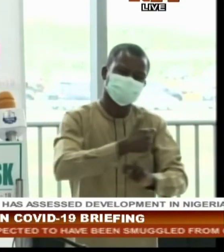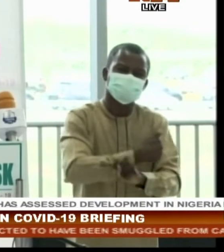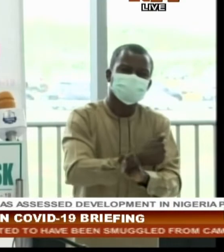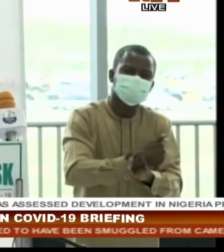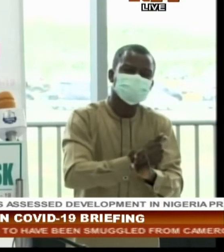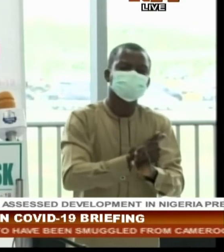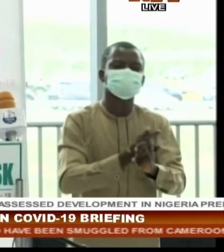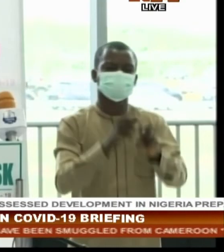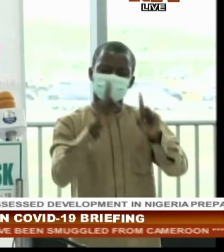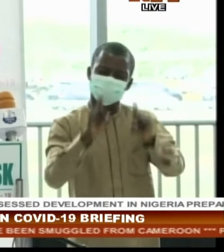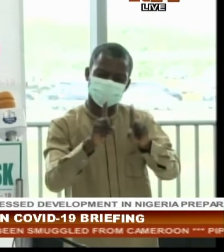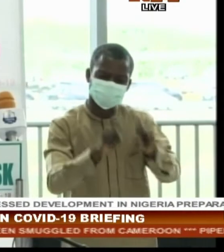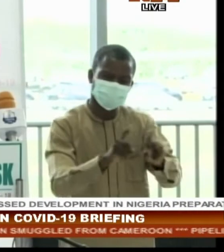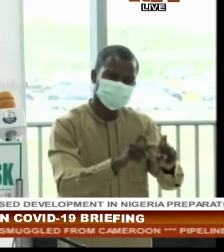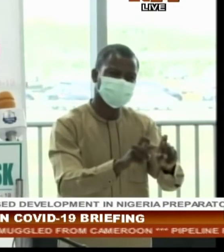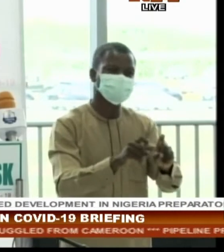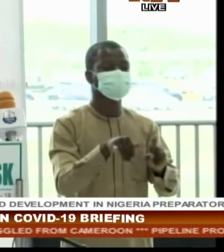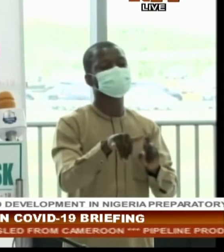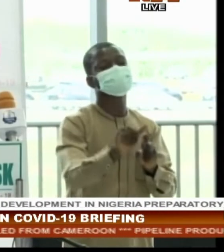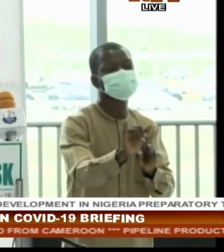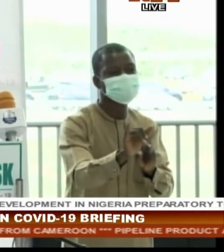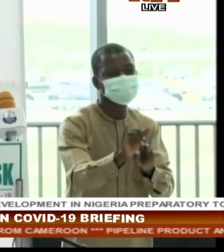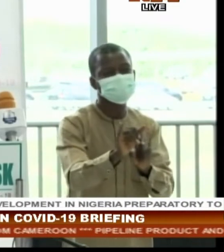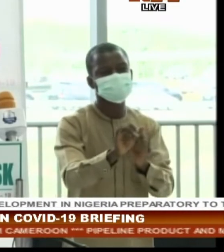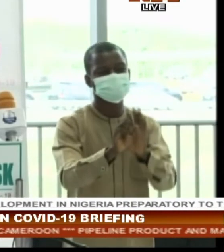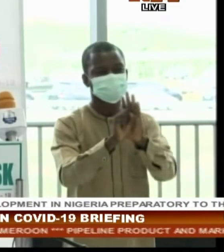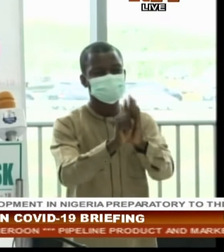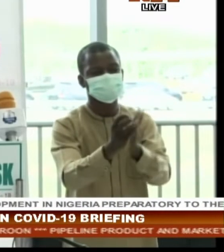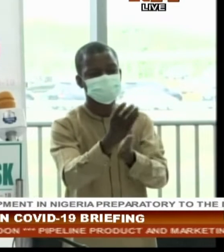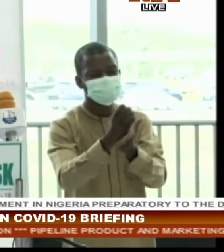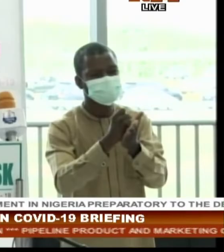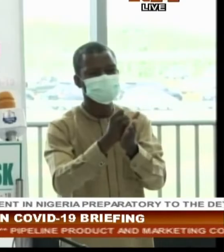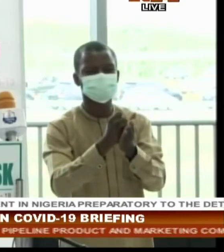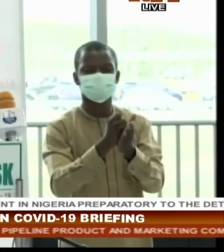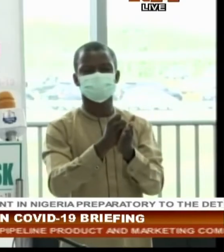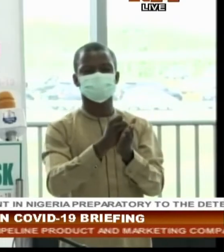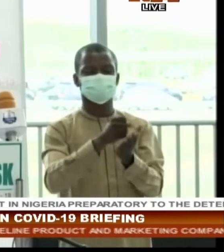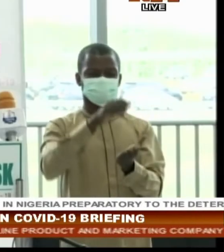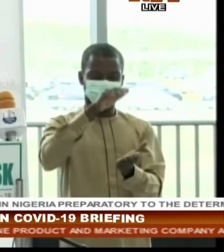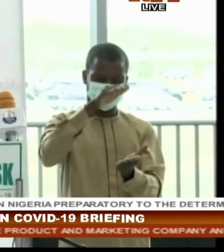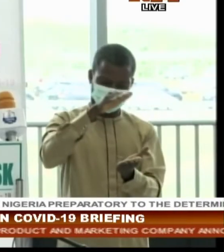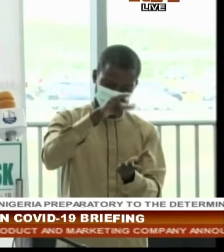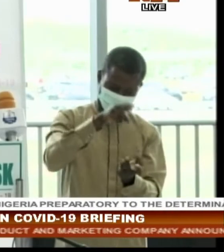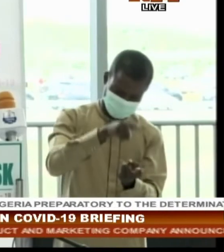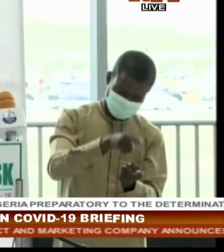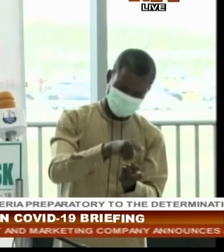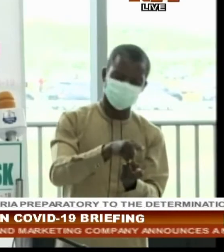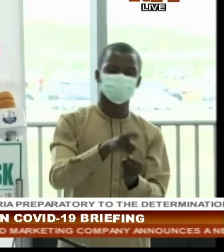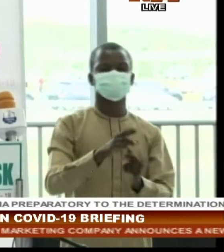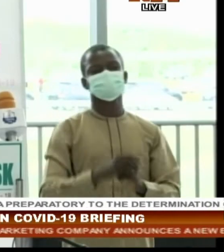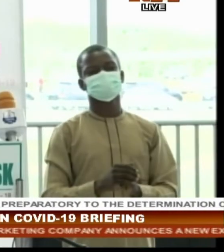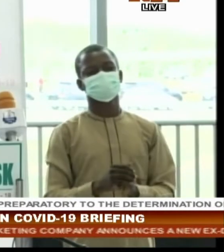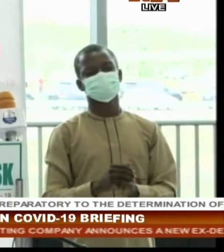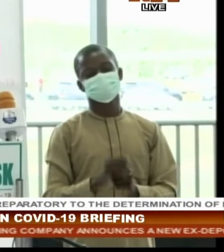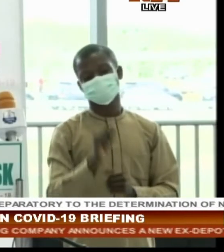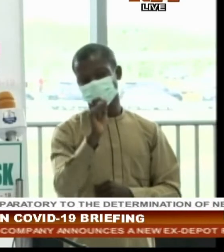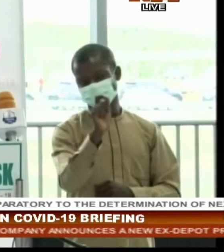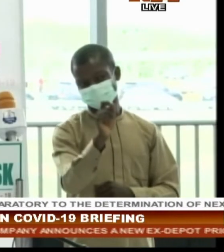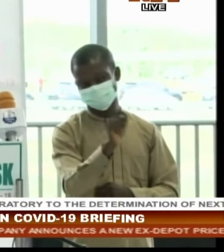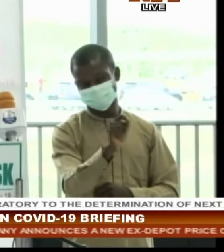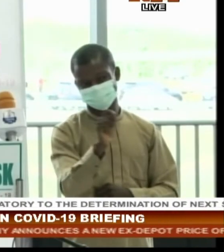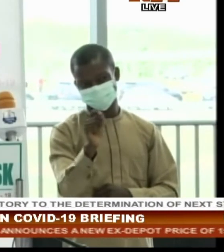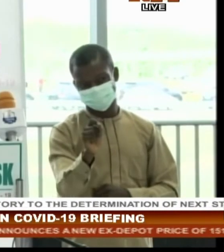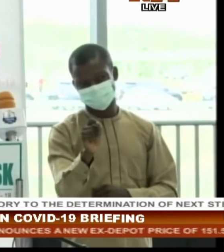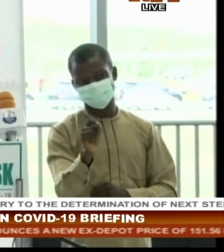the demand remains low, with not enough samples being collected. Therefore,